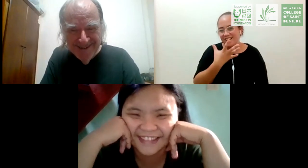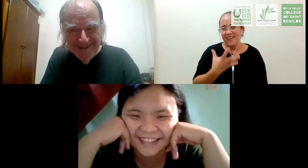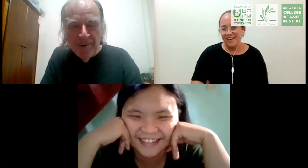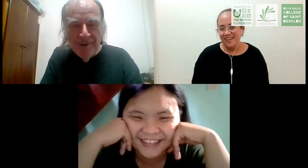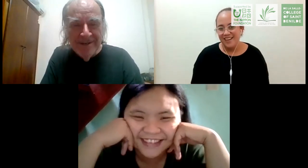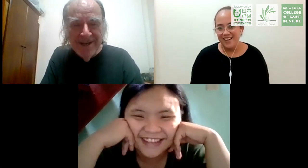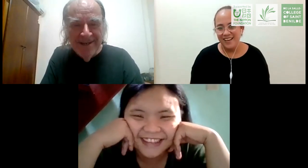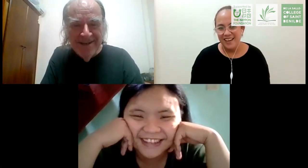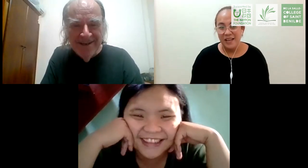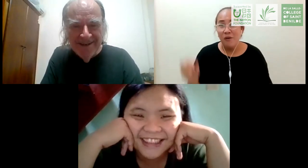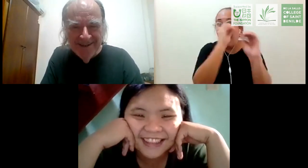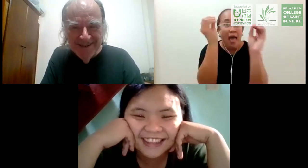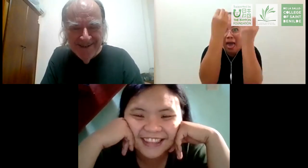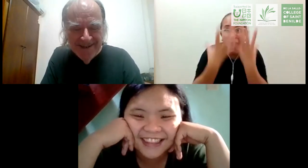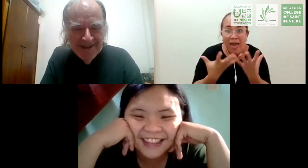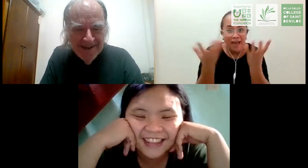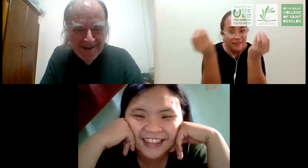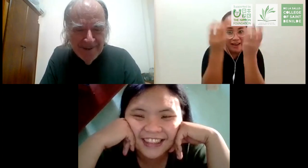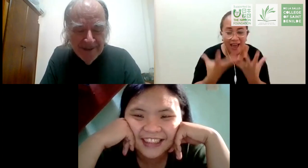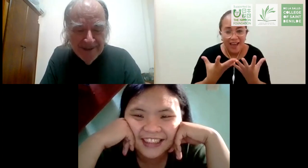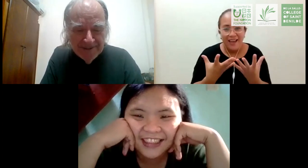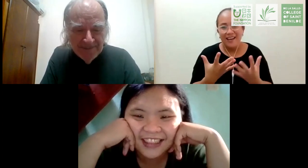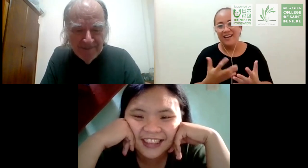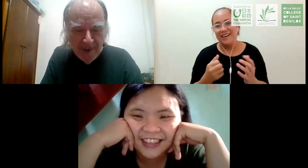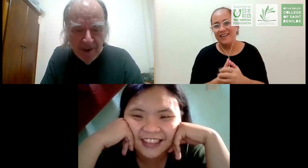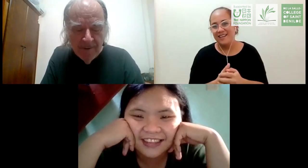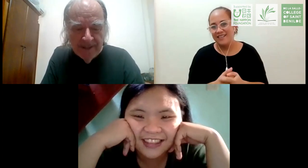No one said anything. Okay, all right.